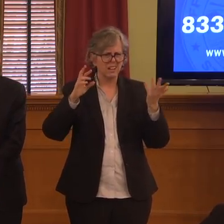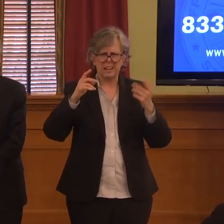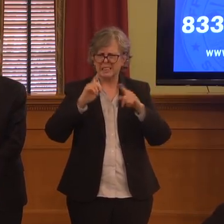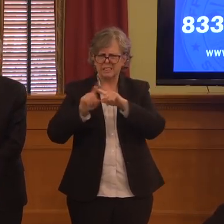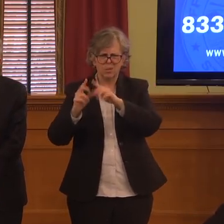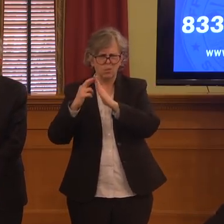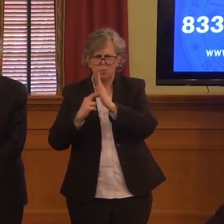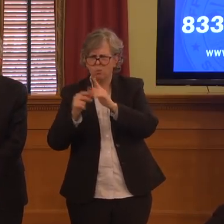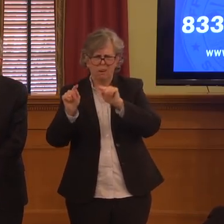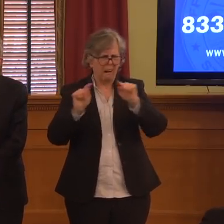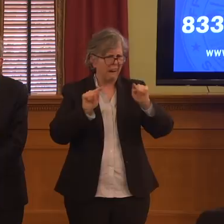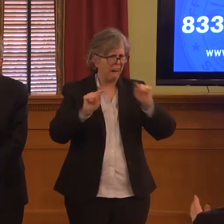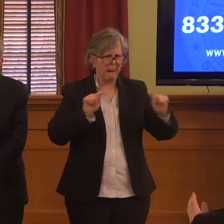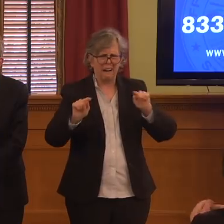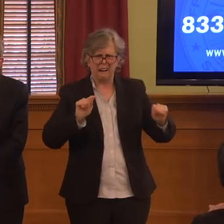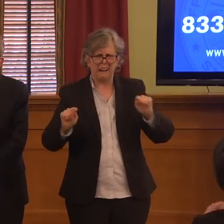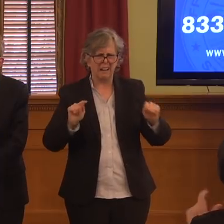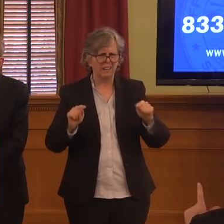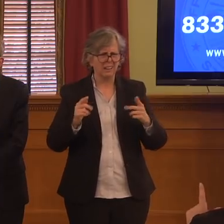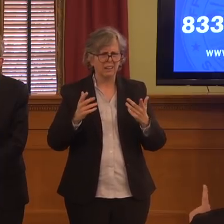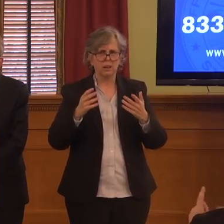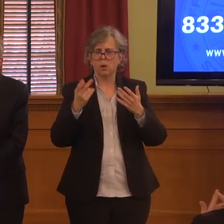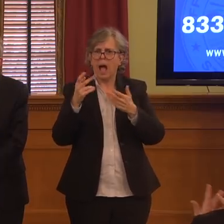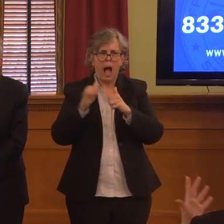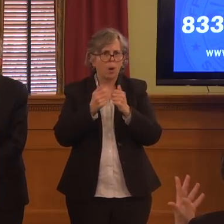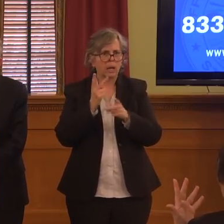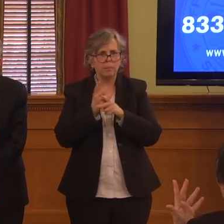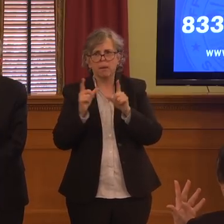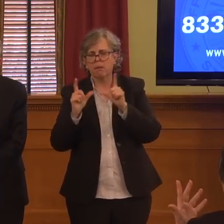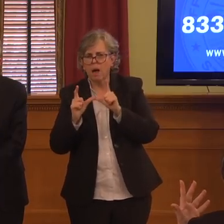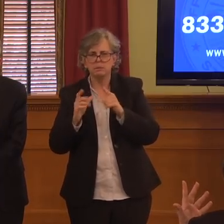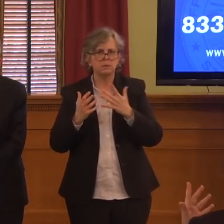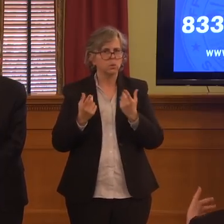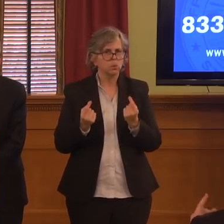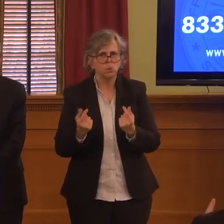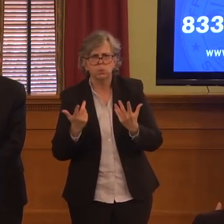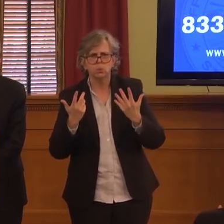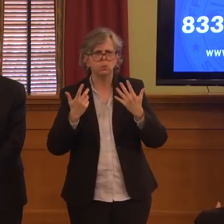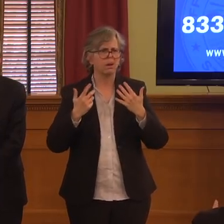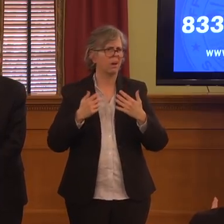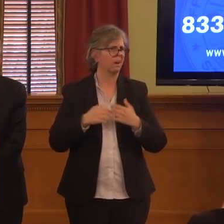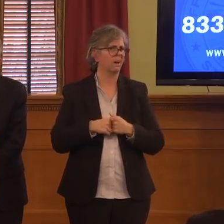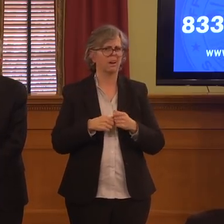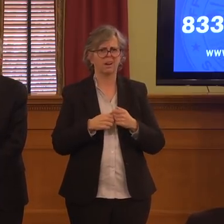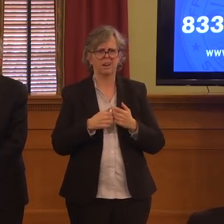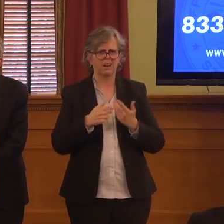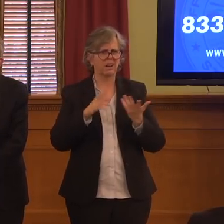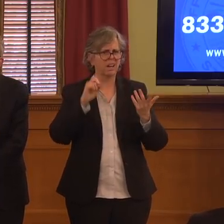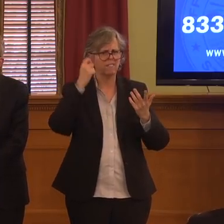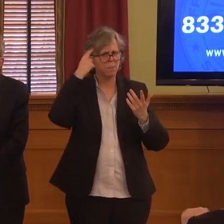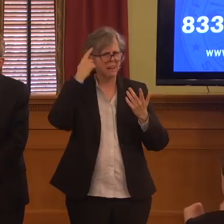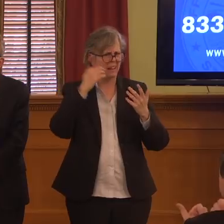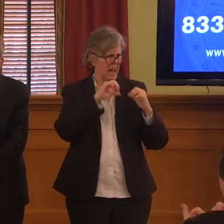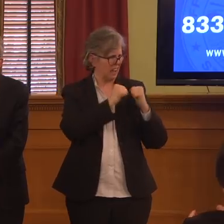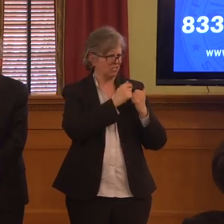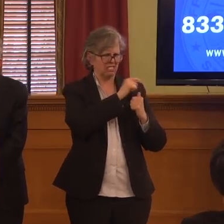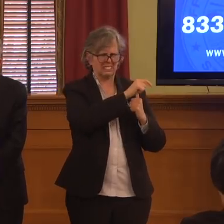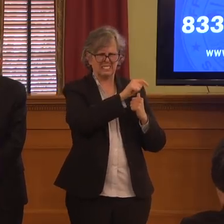offer licenses, and so forth. The variety of businesses and government entities, and they need